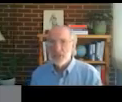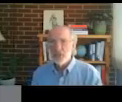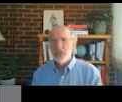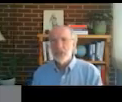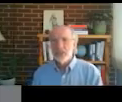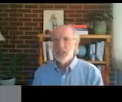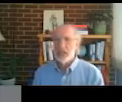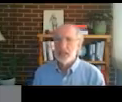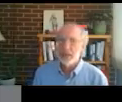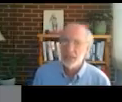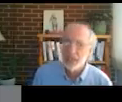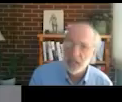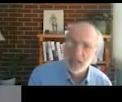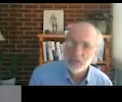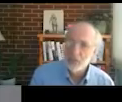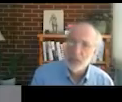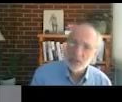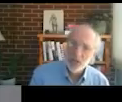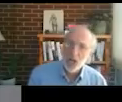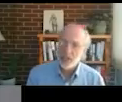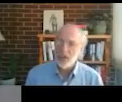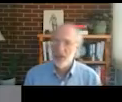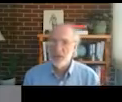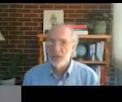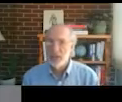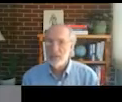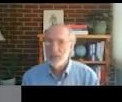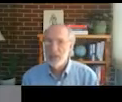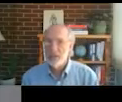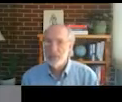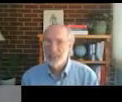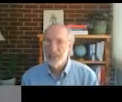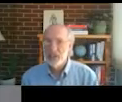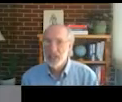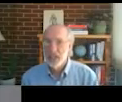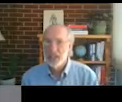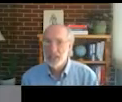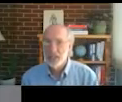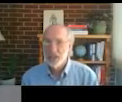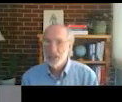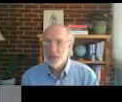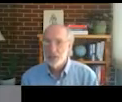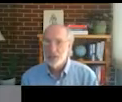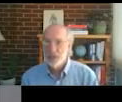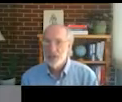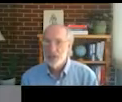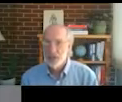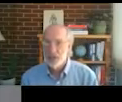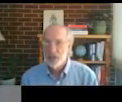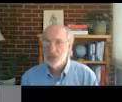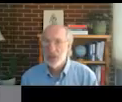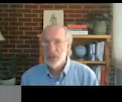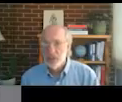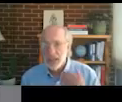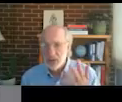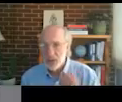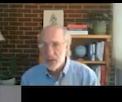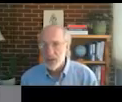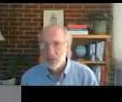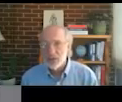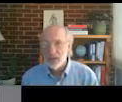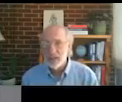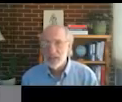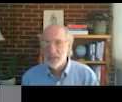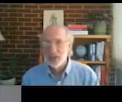the community can be taught to teach sign or to children and interact